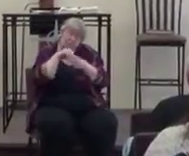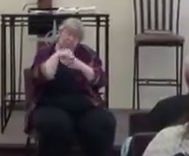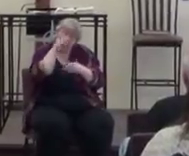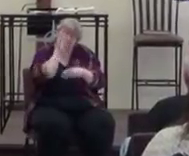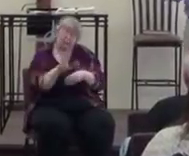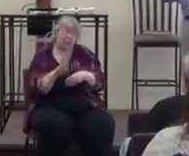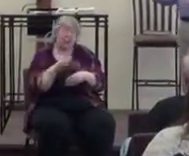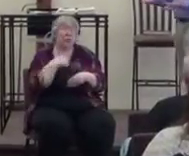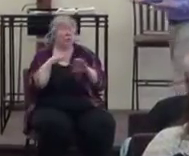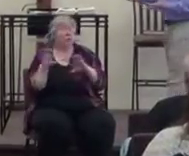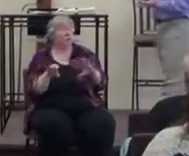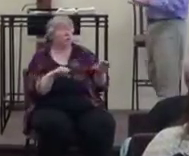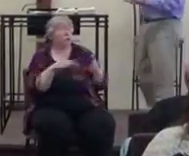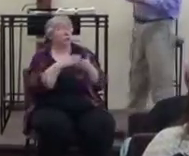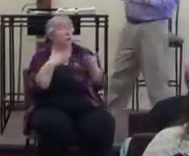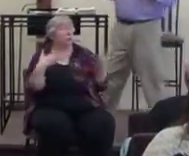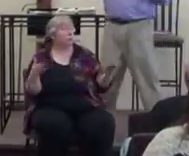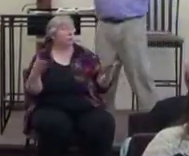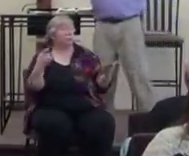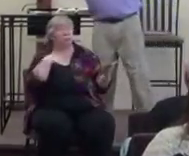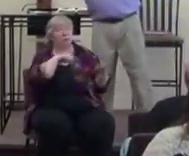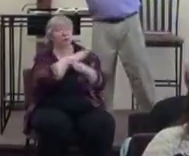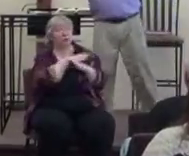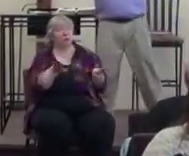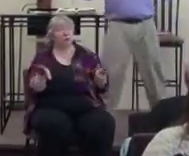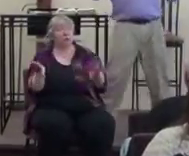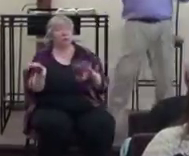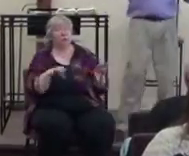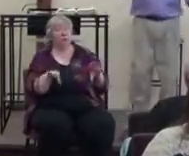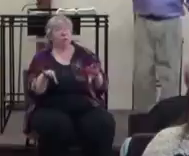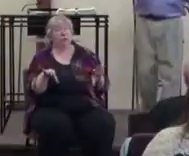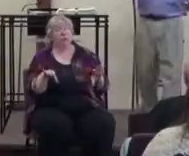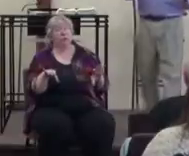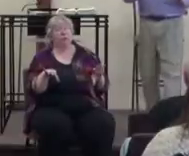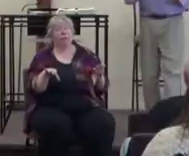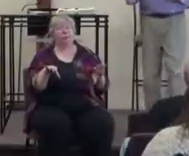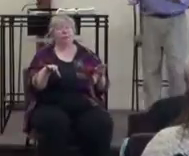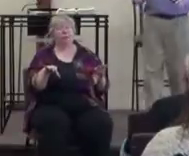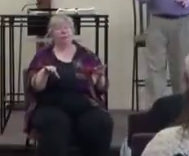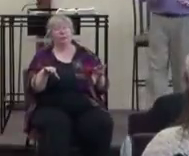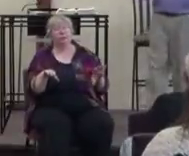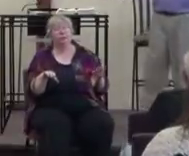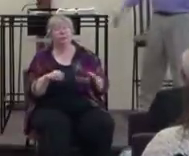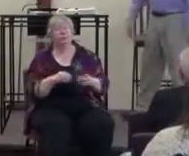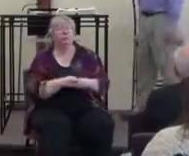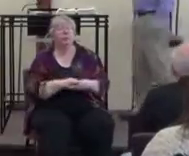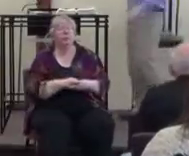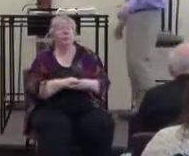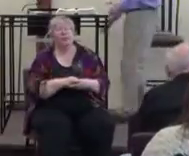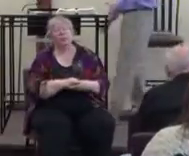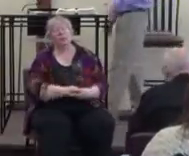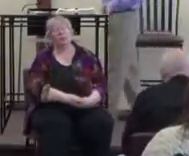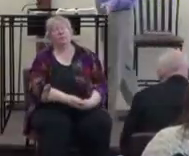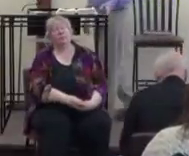We'll do something I don't usually do here, but I want us all just to close our eyes and bow your head. Nobody looking